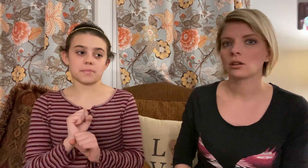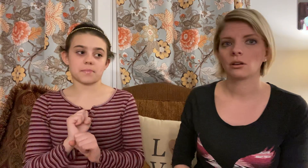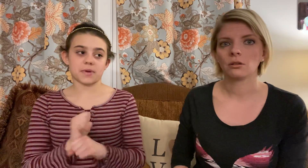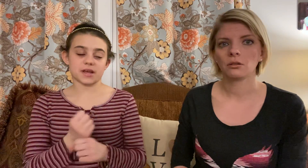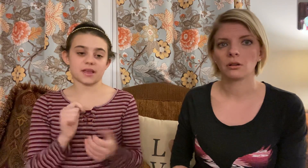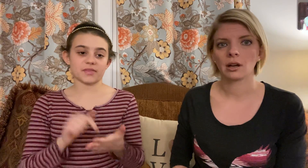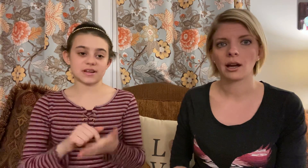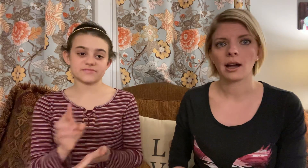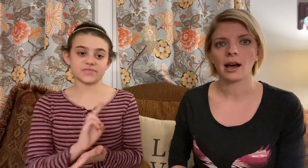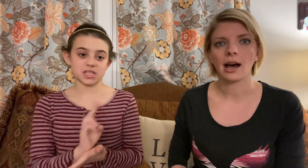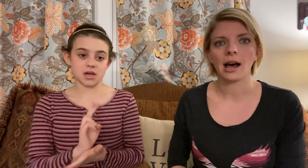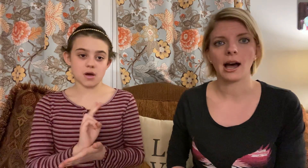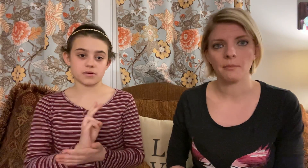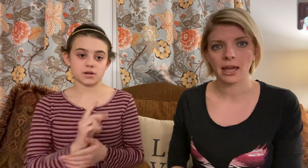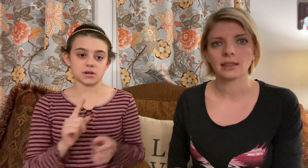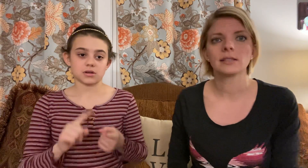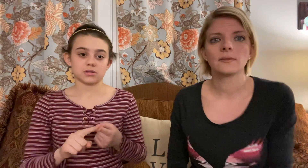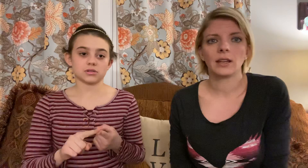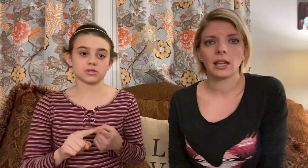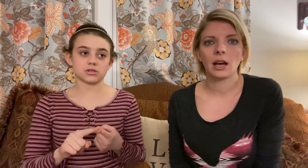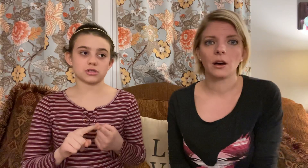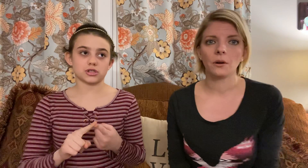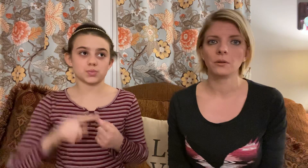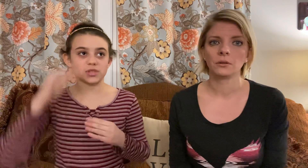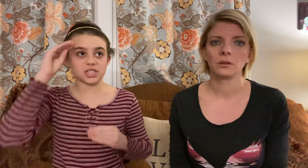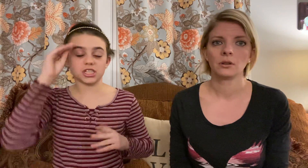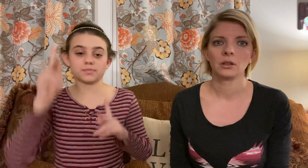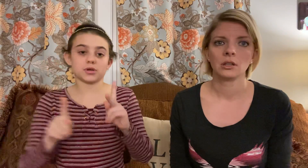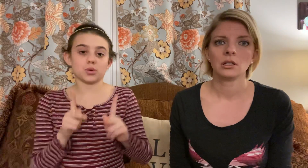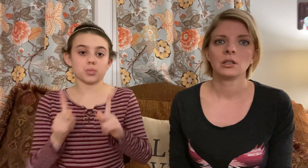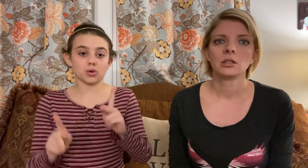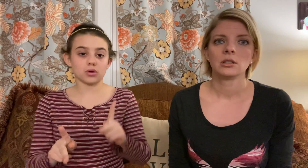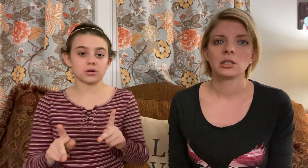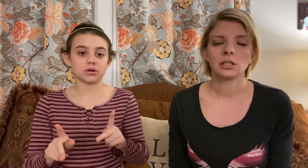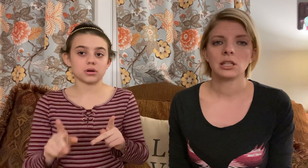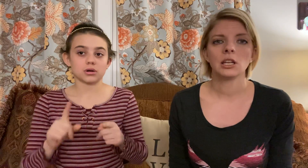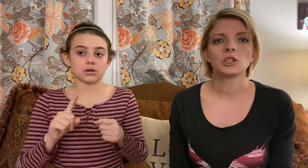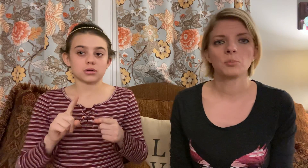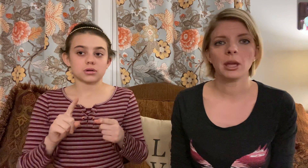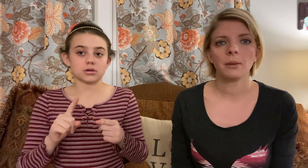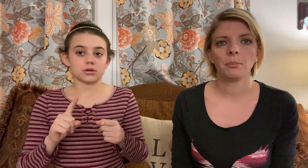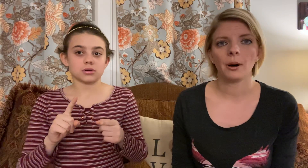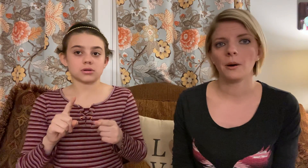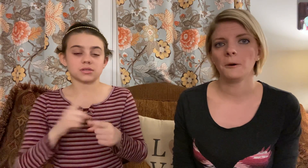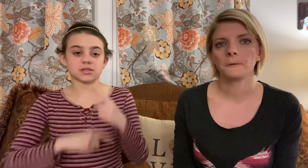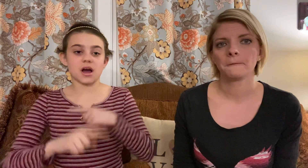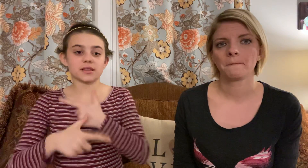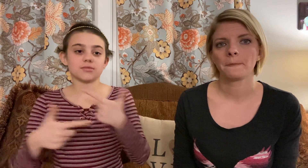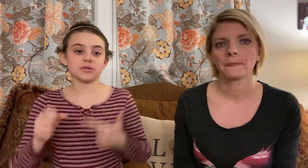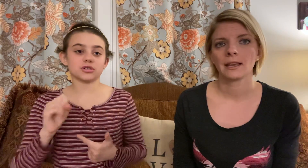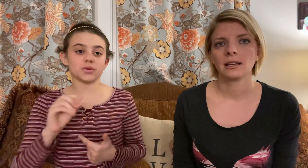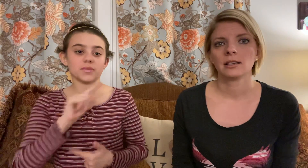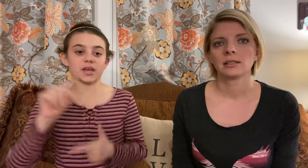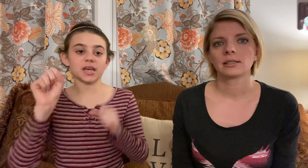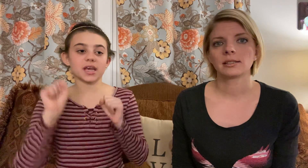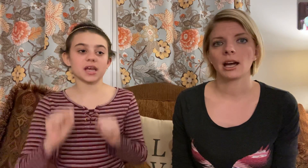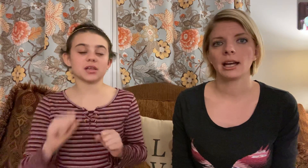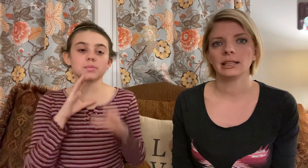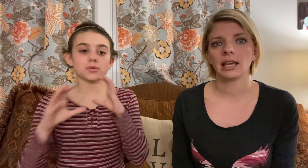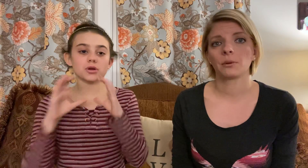So, I make this video to teach people sign language